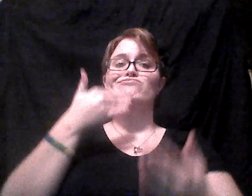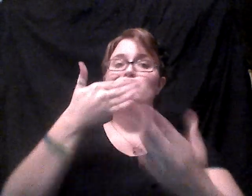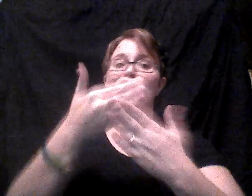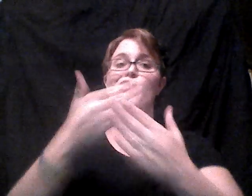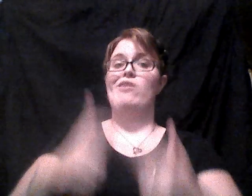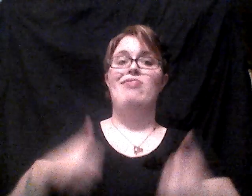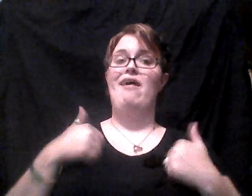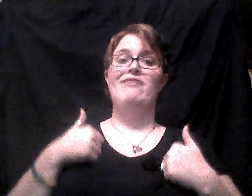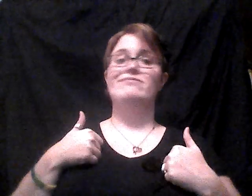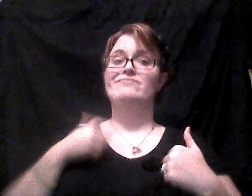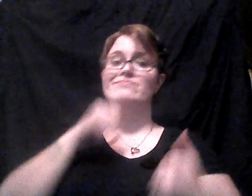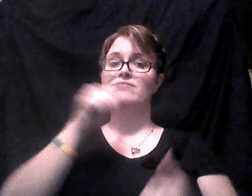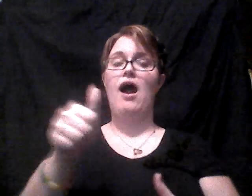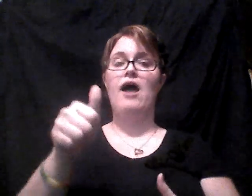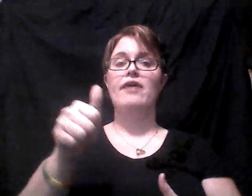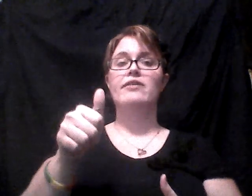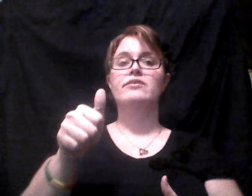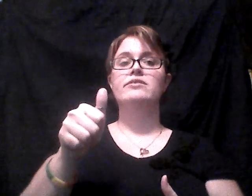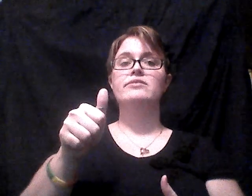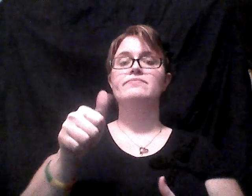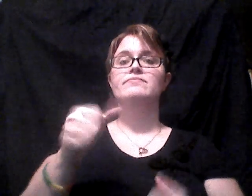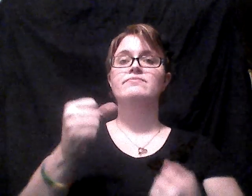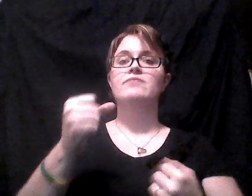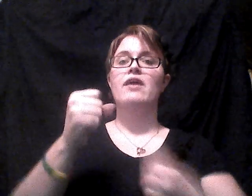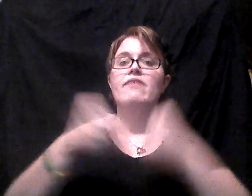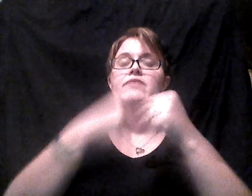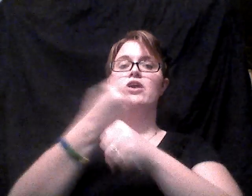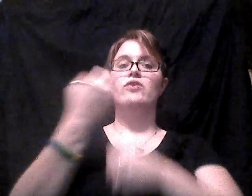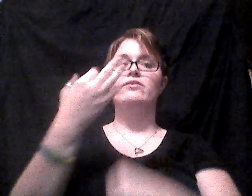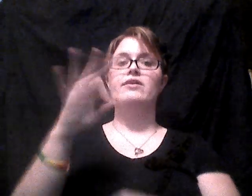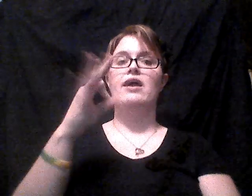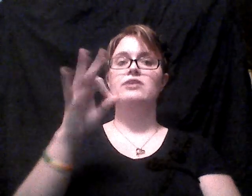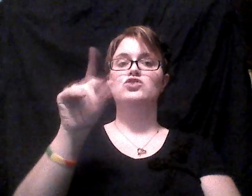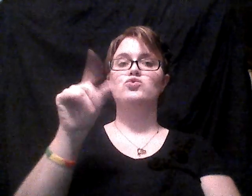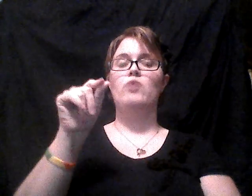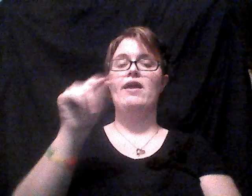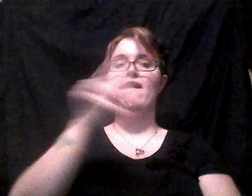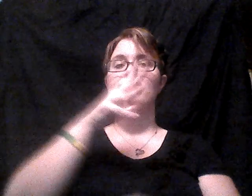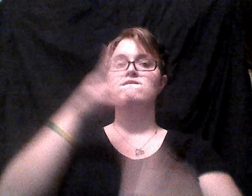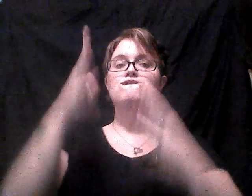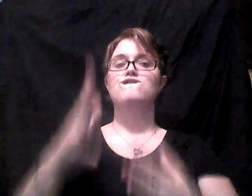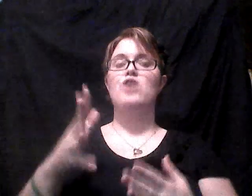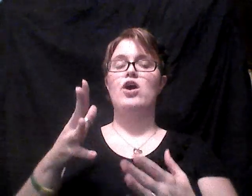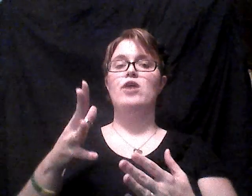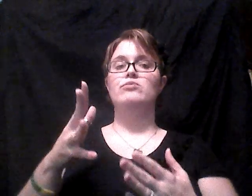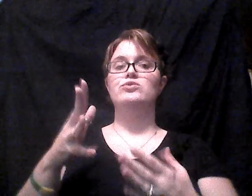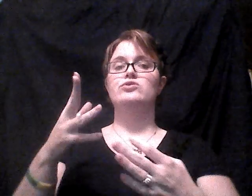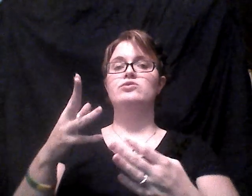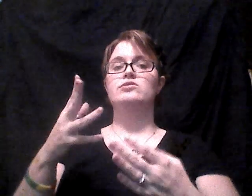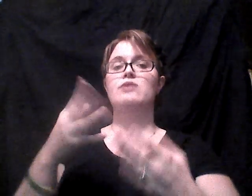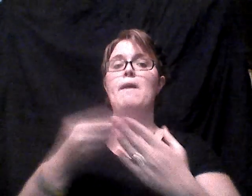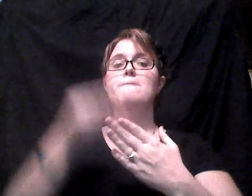well. In the 1920s, like a lot of Americans, farmers invested in themselves. And they go to the bank and they get a loan, maybe to get